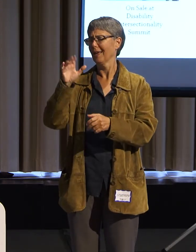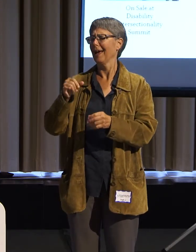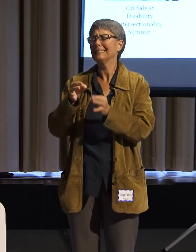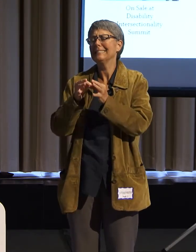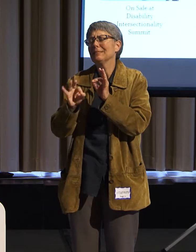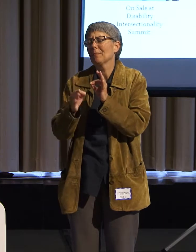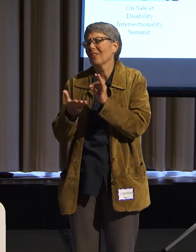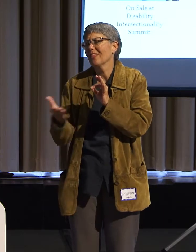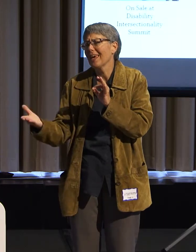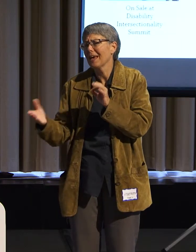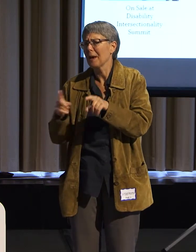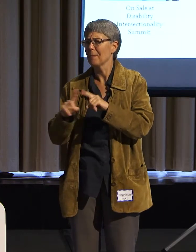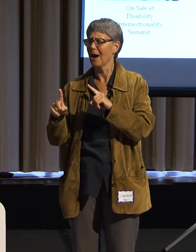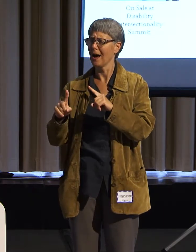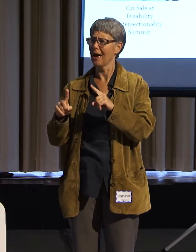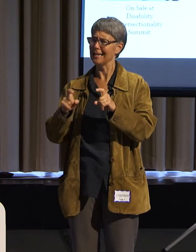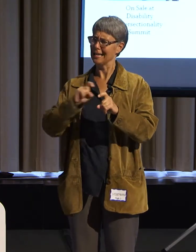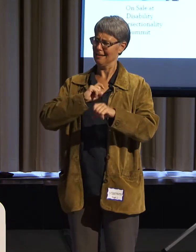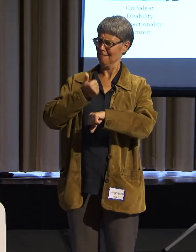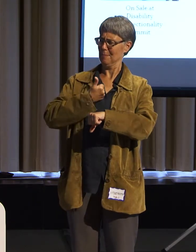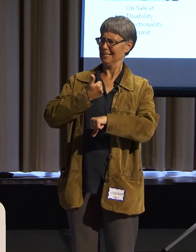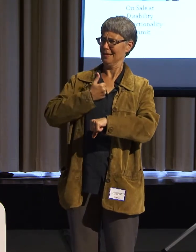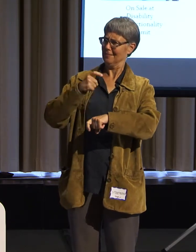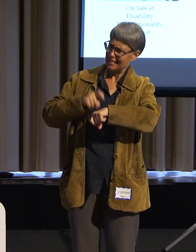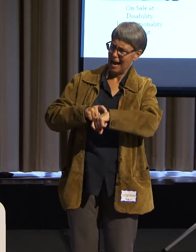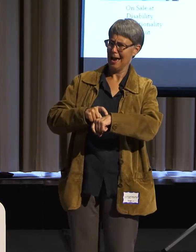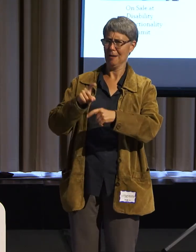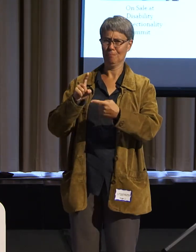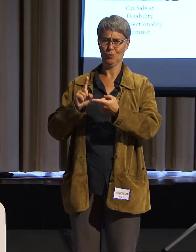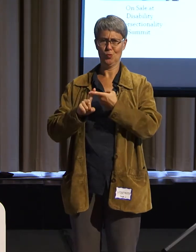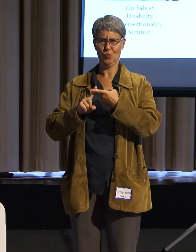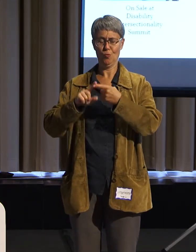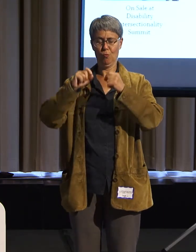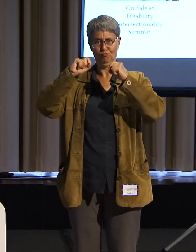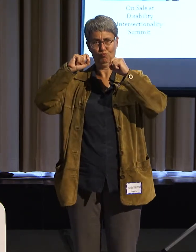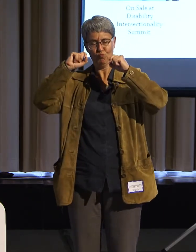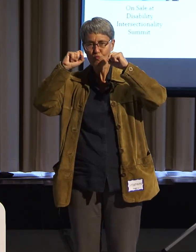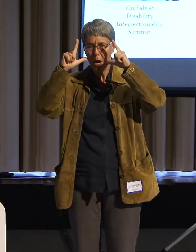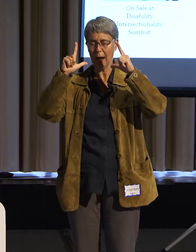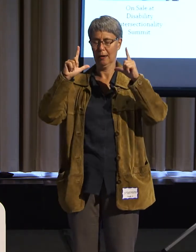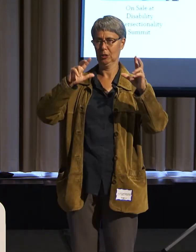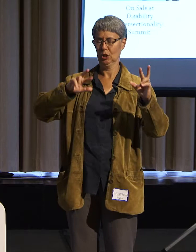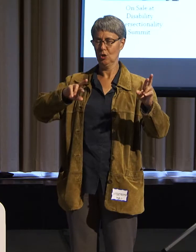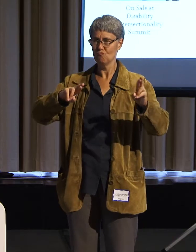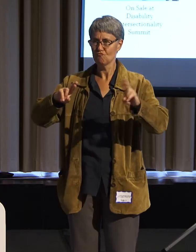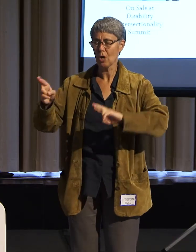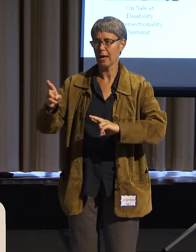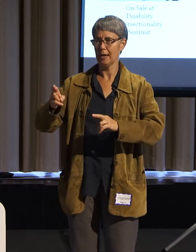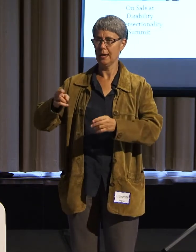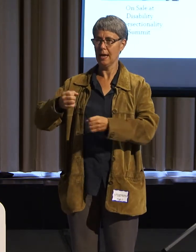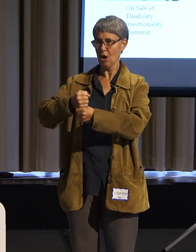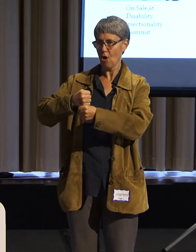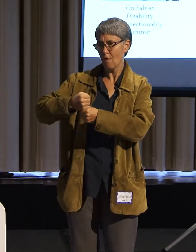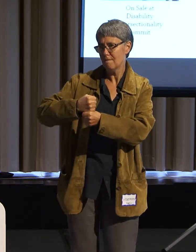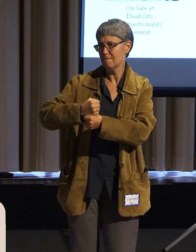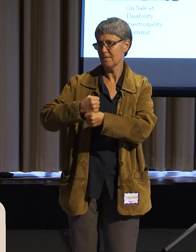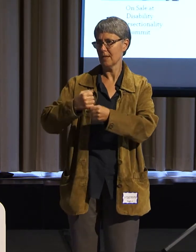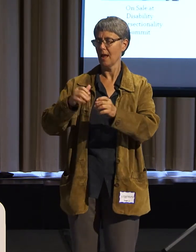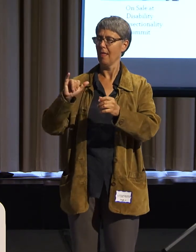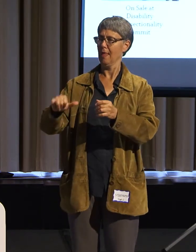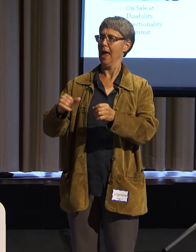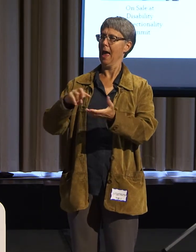of giving myself a little extra time to actually get what I need together. And I have to say, I think that made all the difference for me